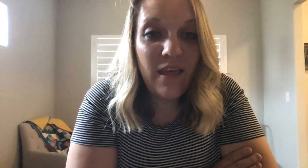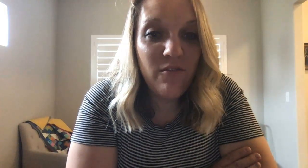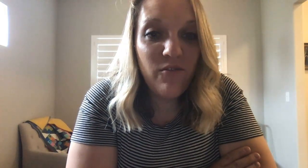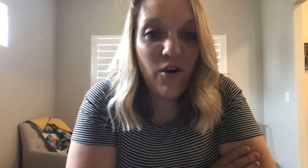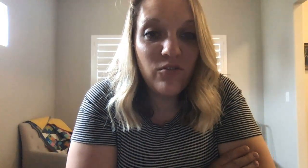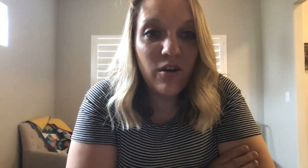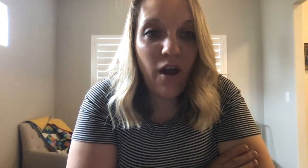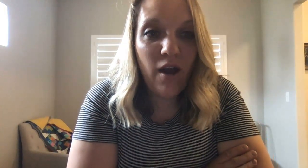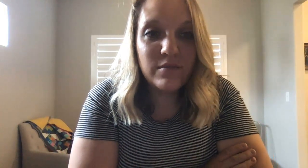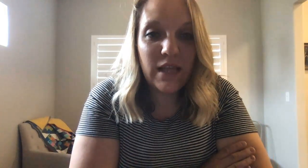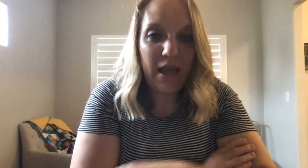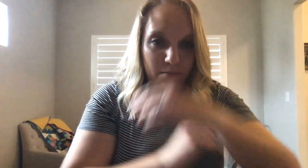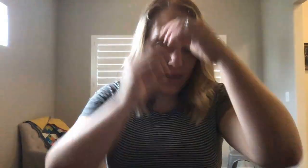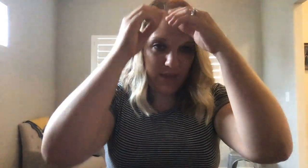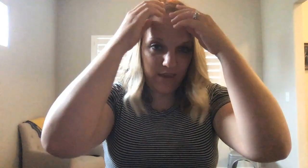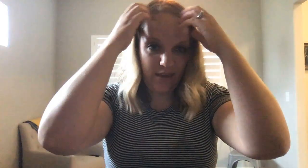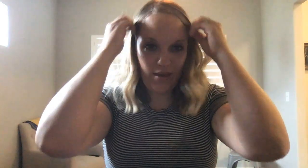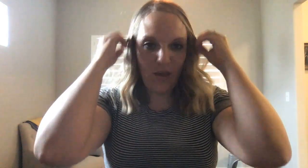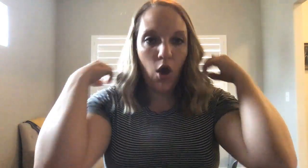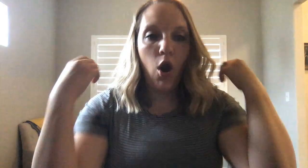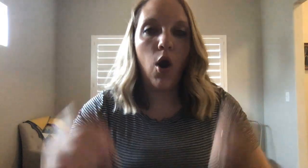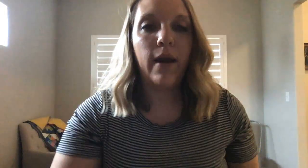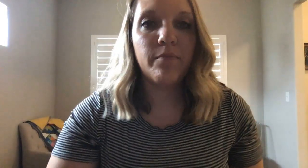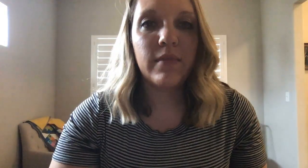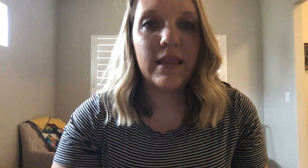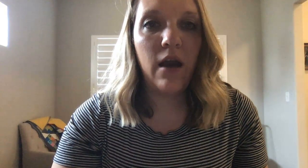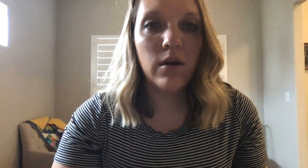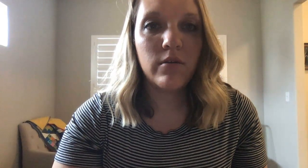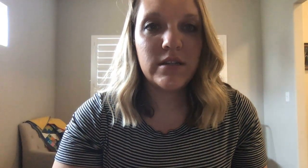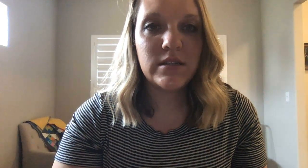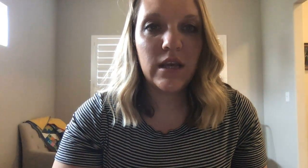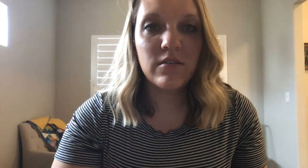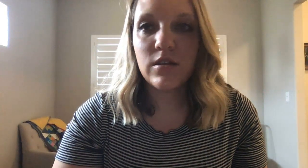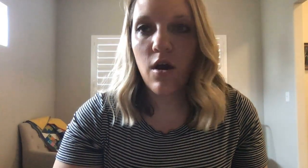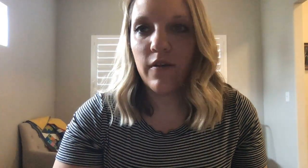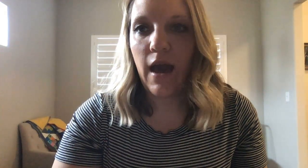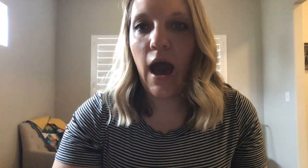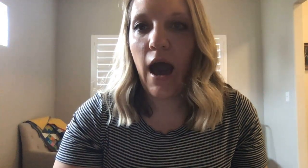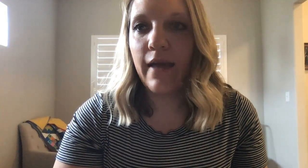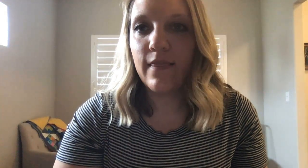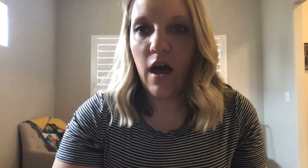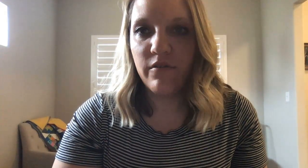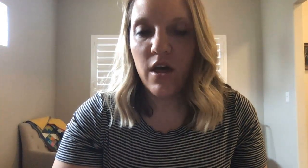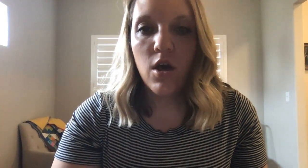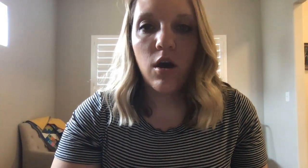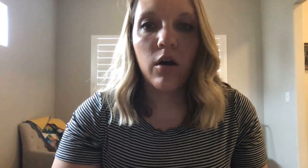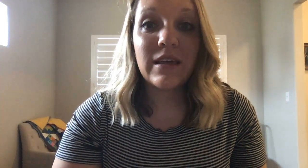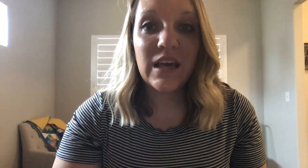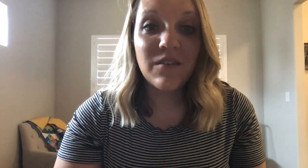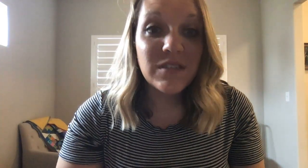then fold your arms like me. Okay, now we're going to sing a song that I love called Give